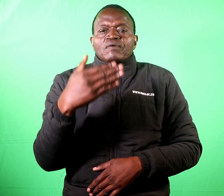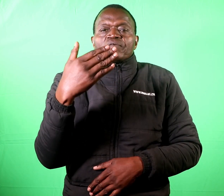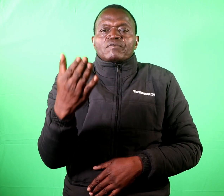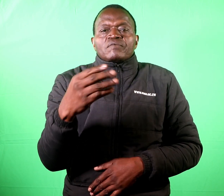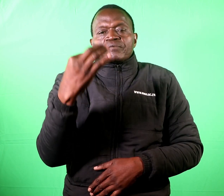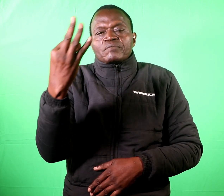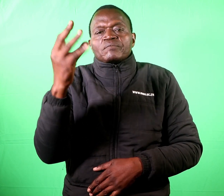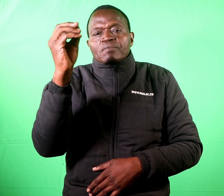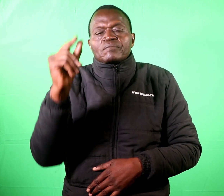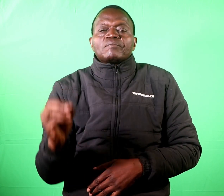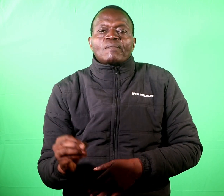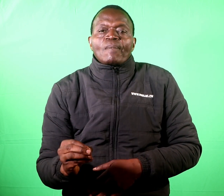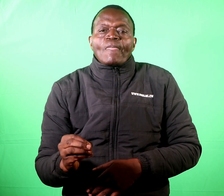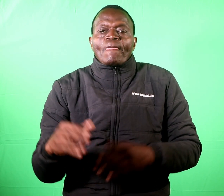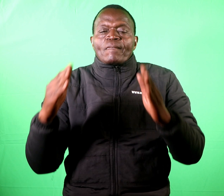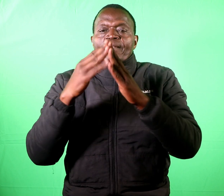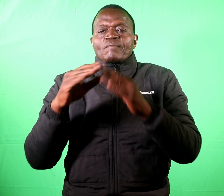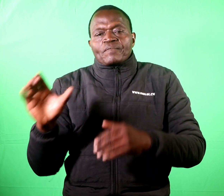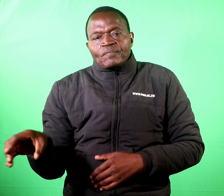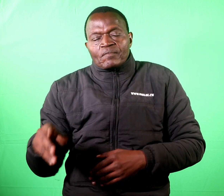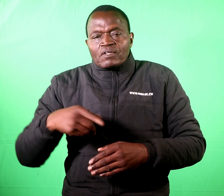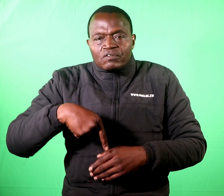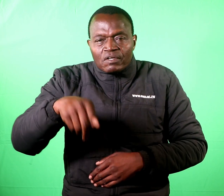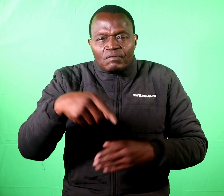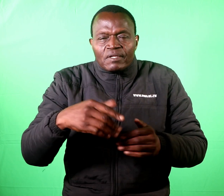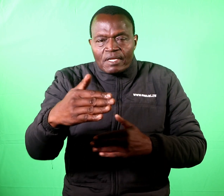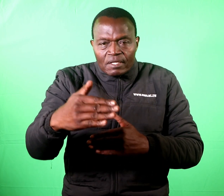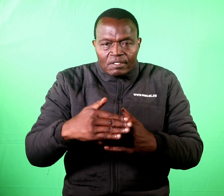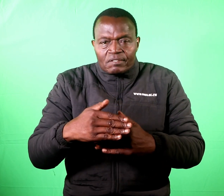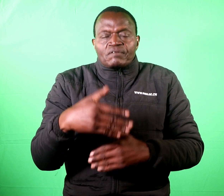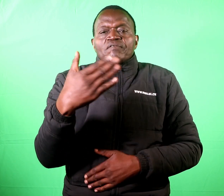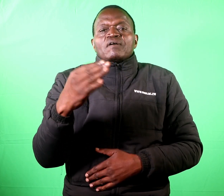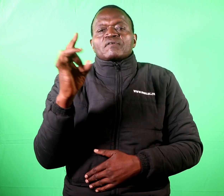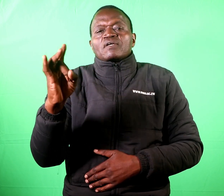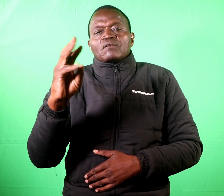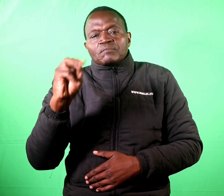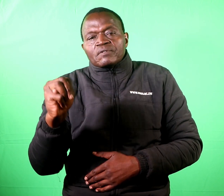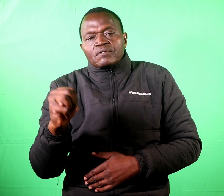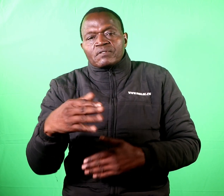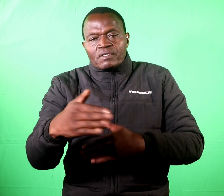53% of households traveled less than 5 kilometers to the nearest health